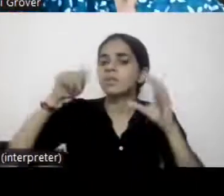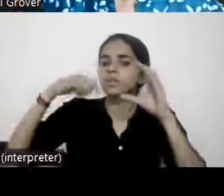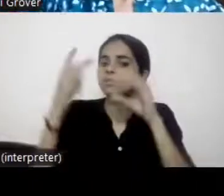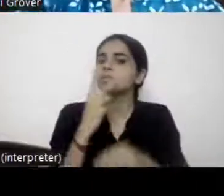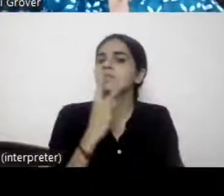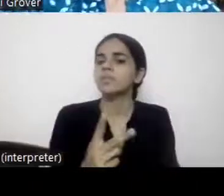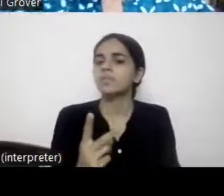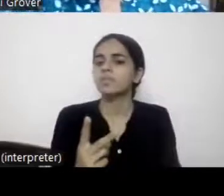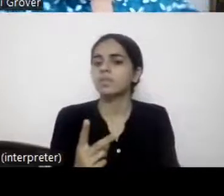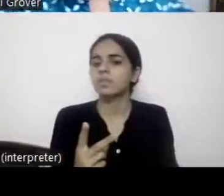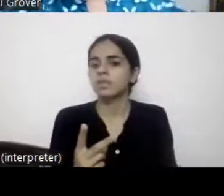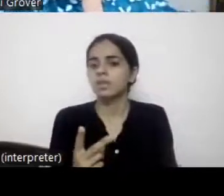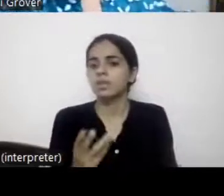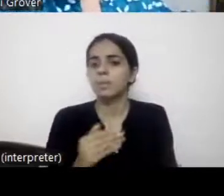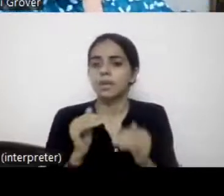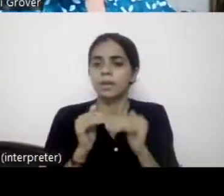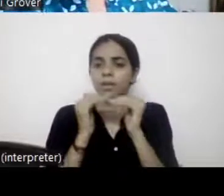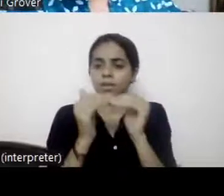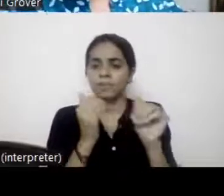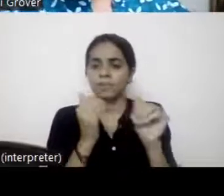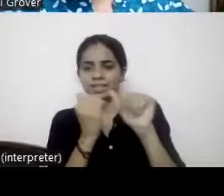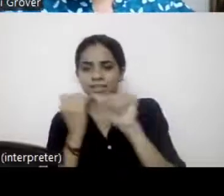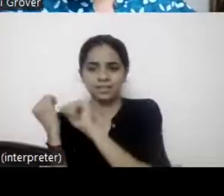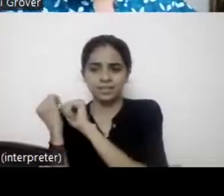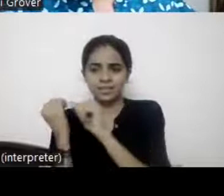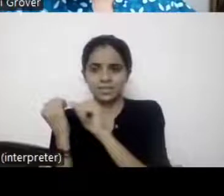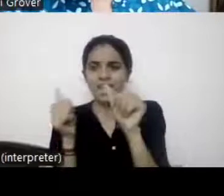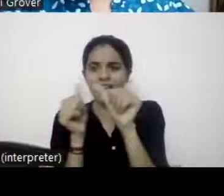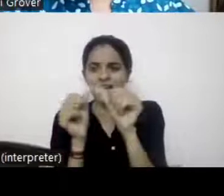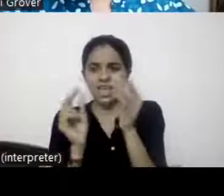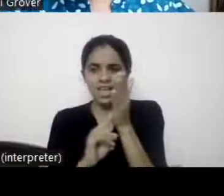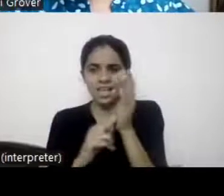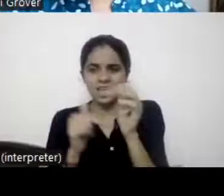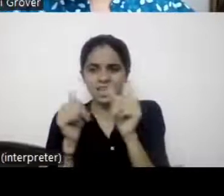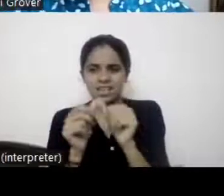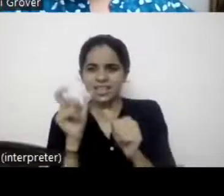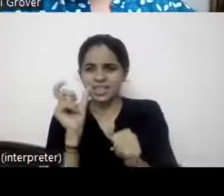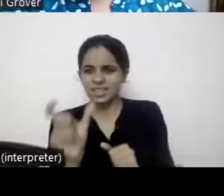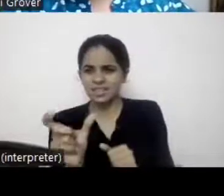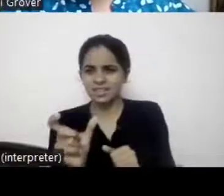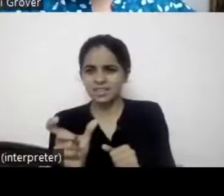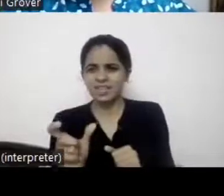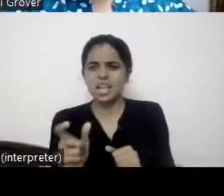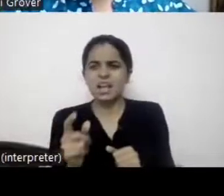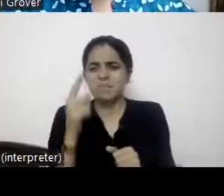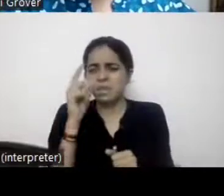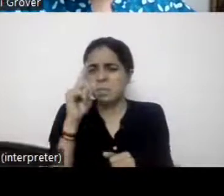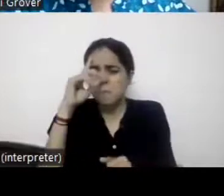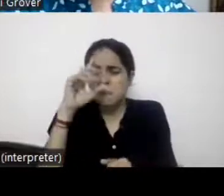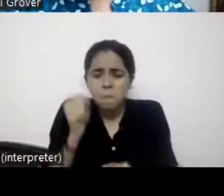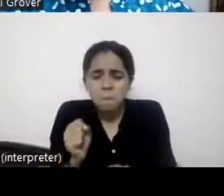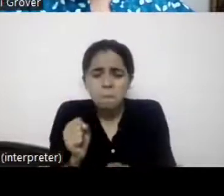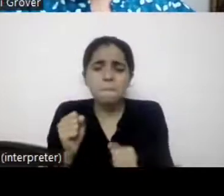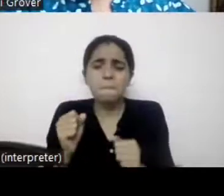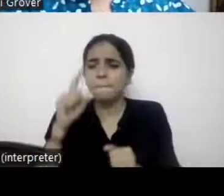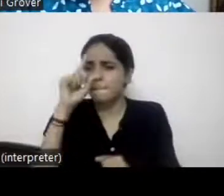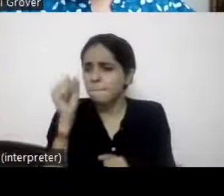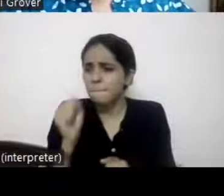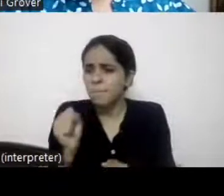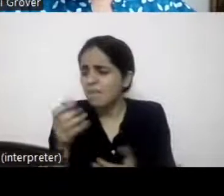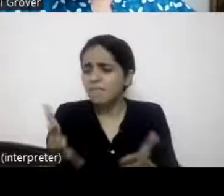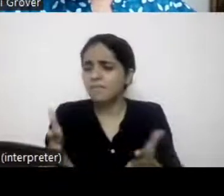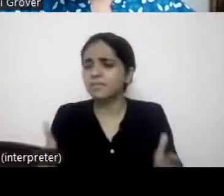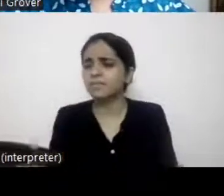what I'm going back again to what Anna said, that there is that discomfort. What is that